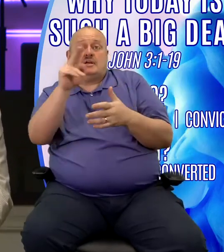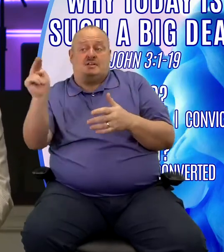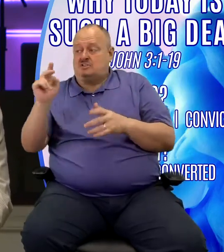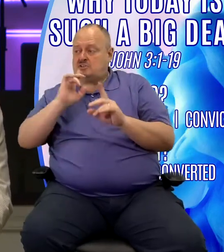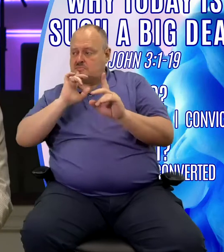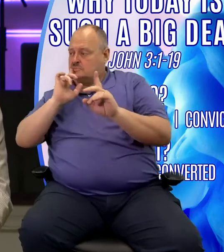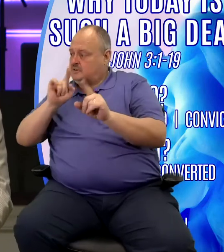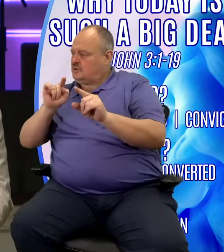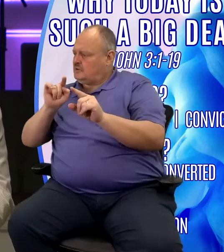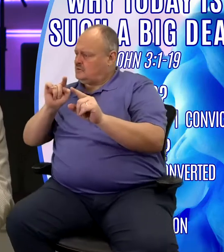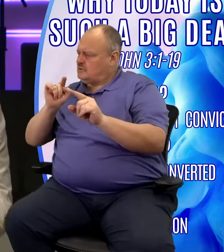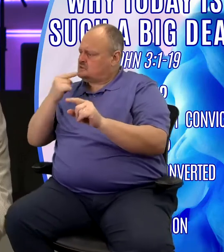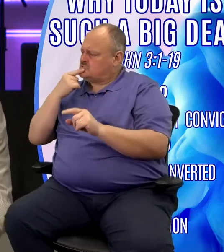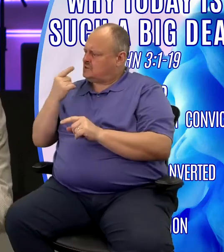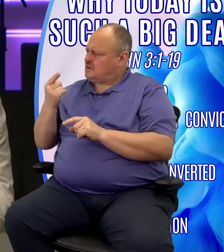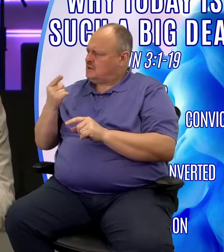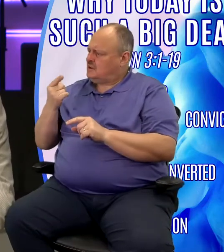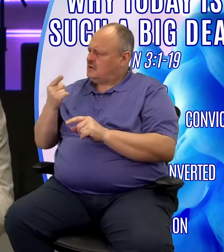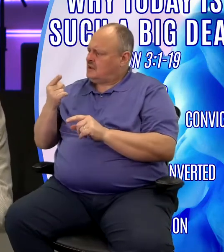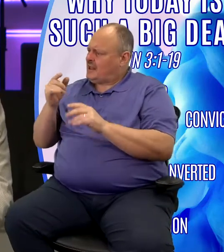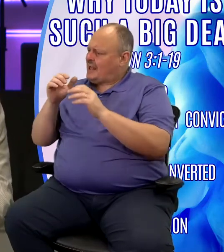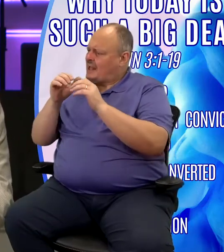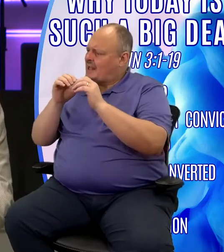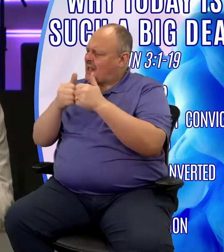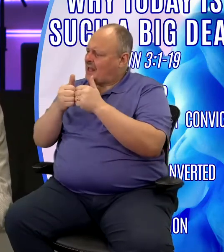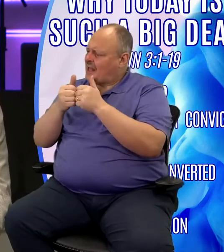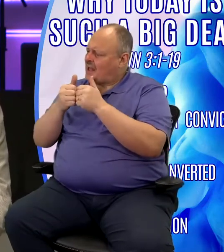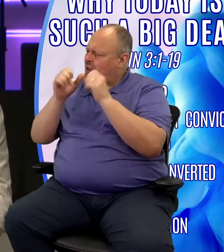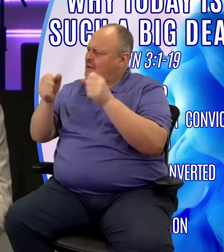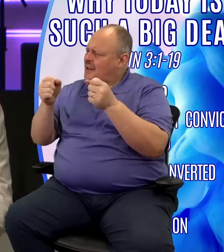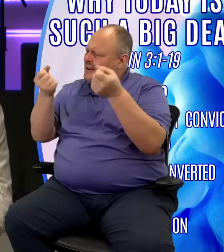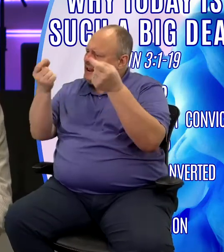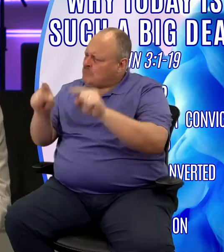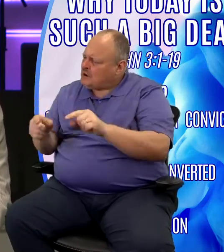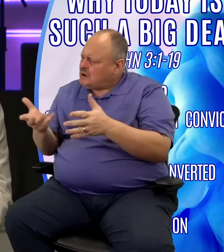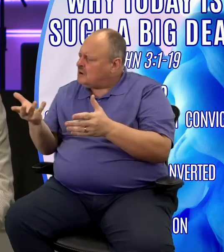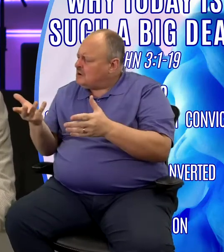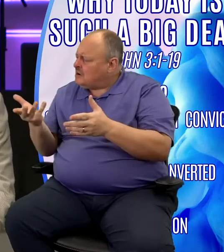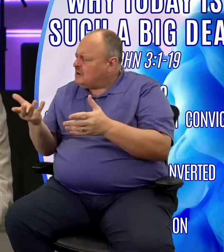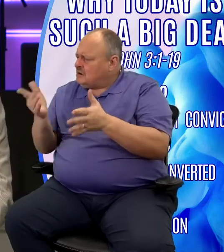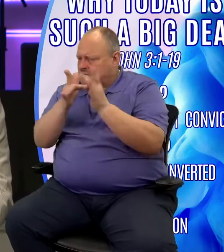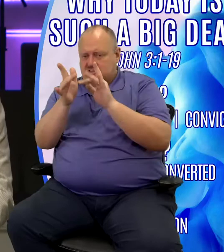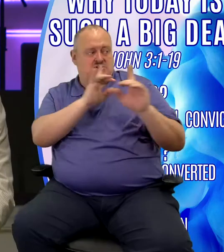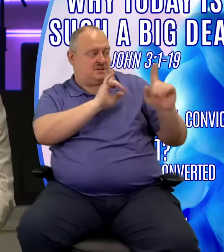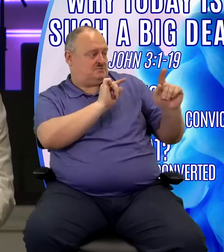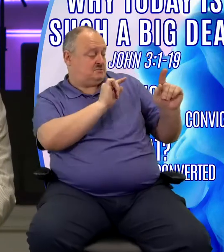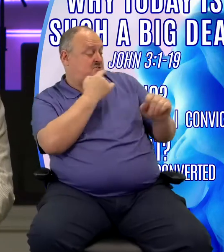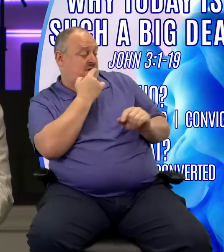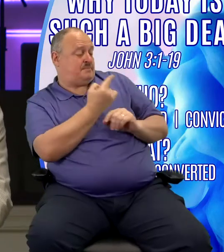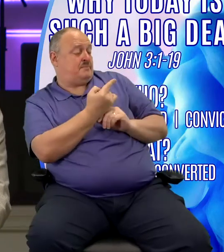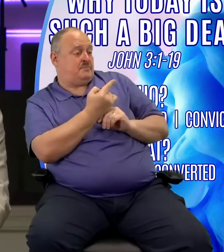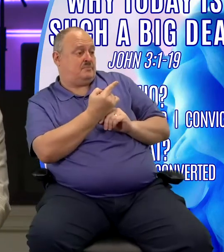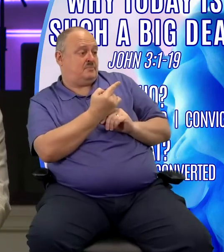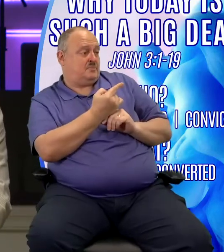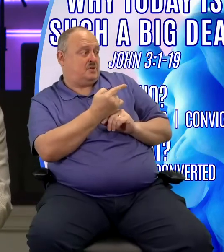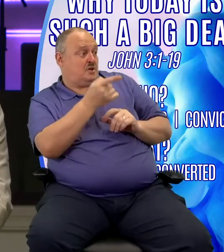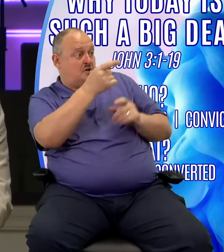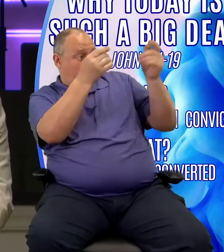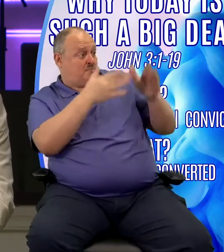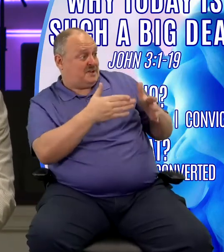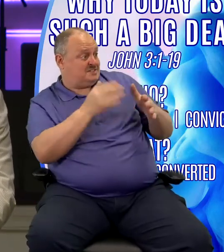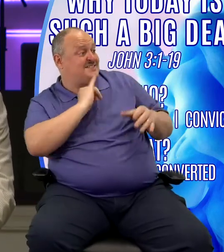answered. He said unto him, how can these things be? Jesus answered and said unto him, art thou a master of